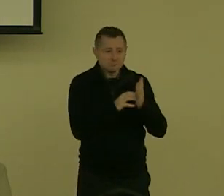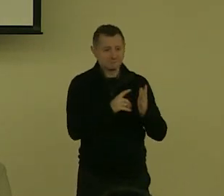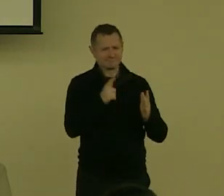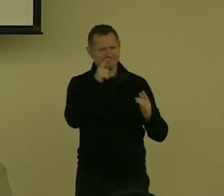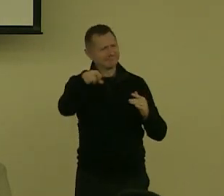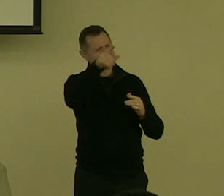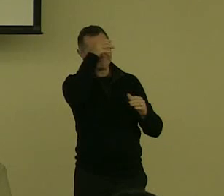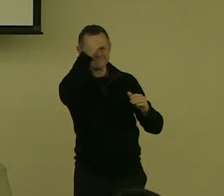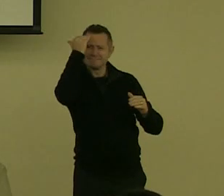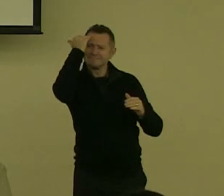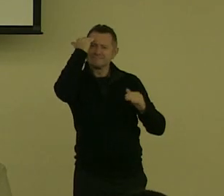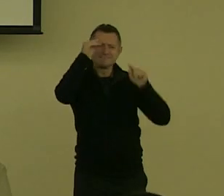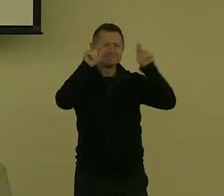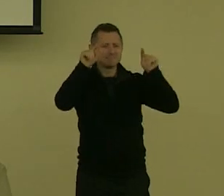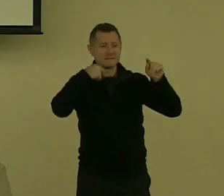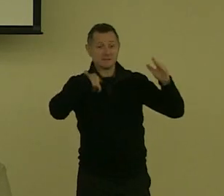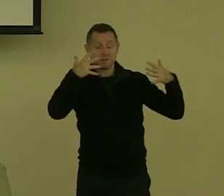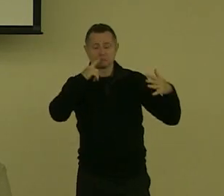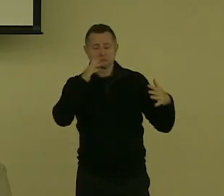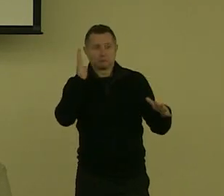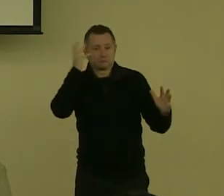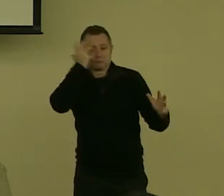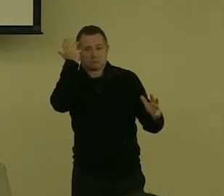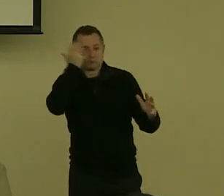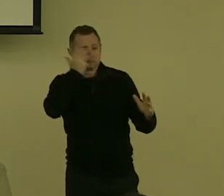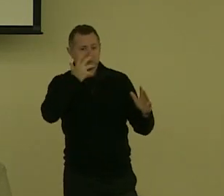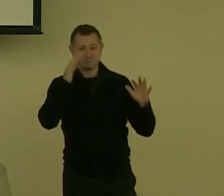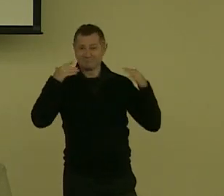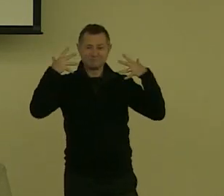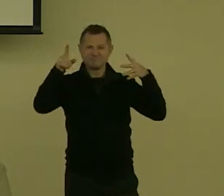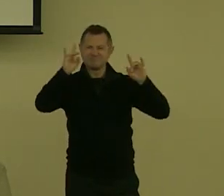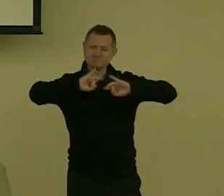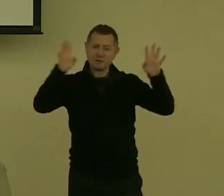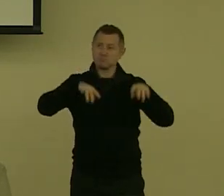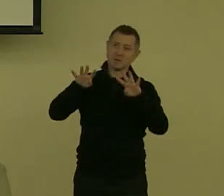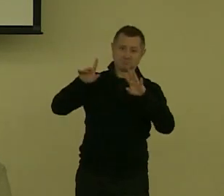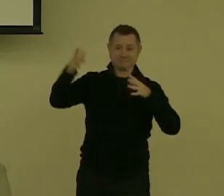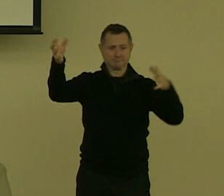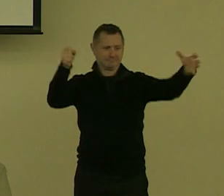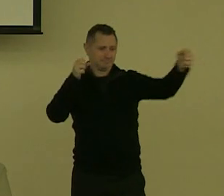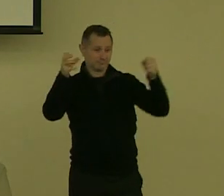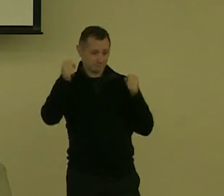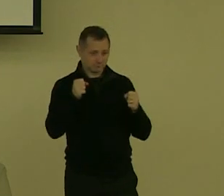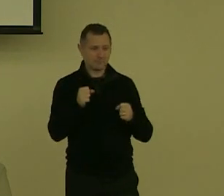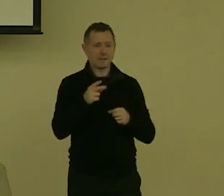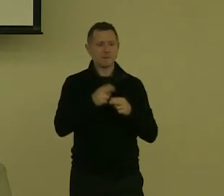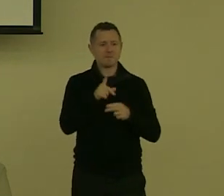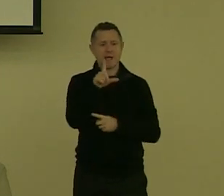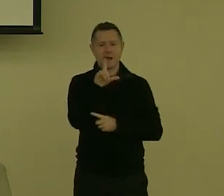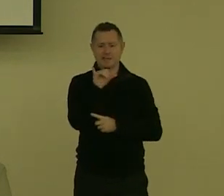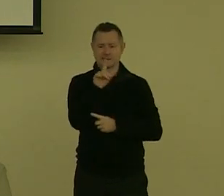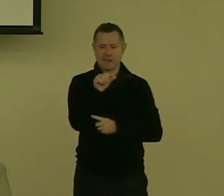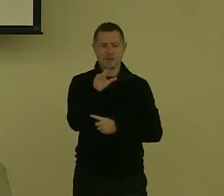different perspectives. And that's what this collection is going to be focused on. And my directive to the contributors was